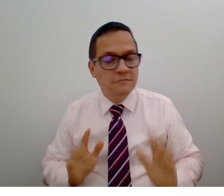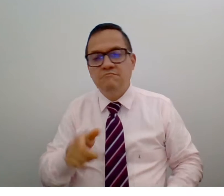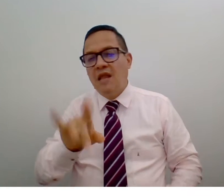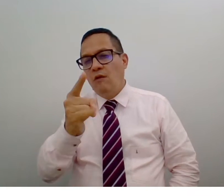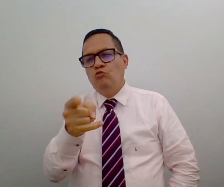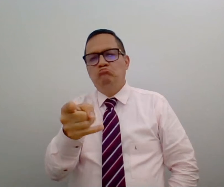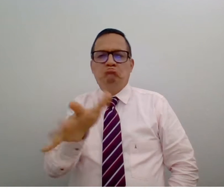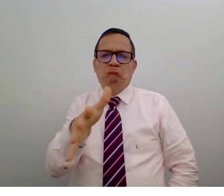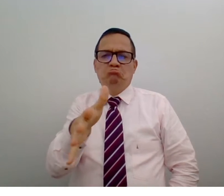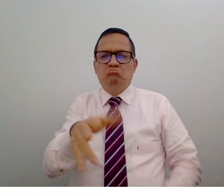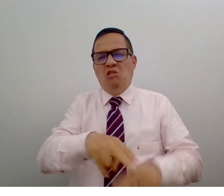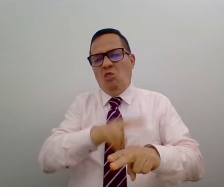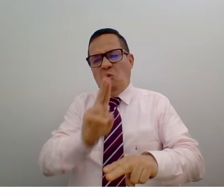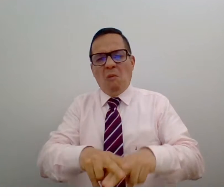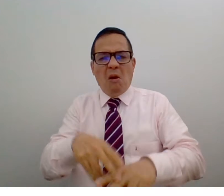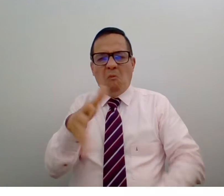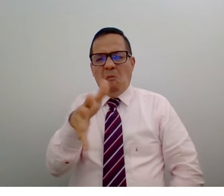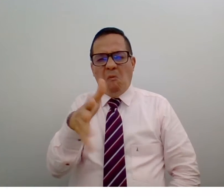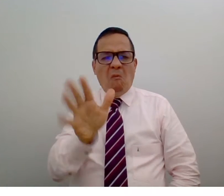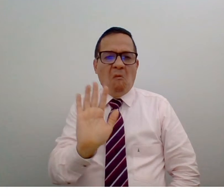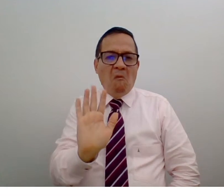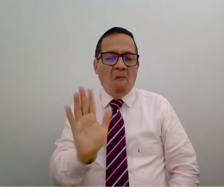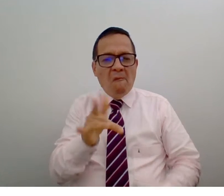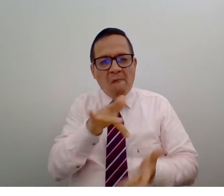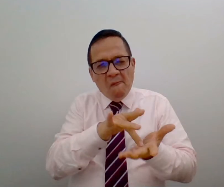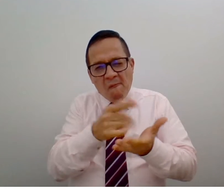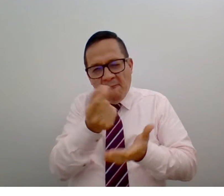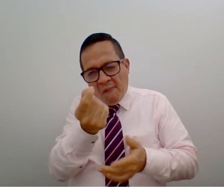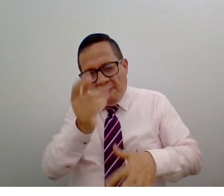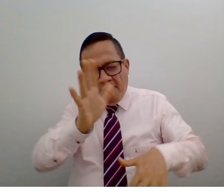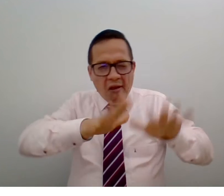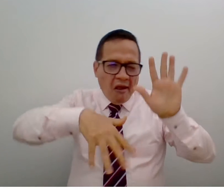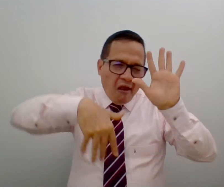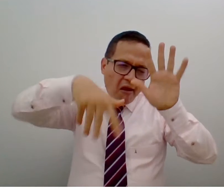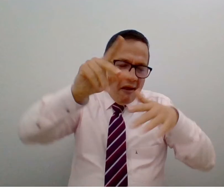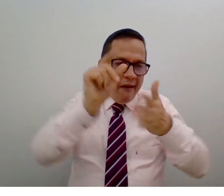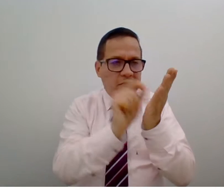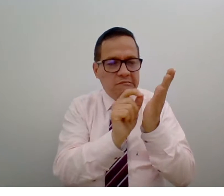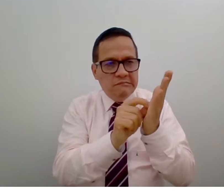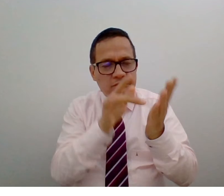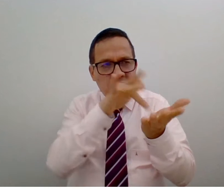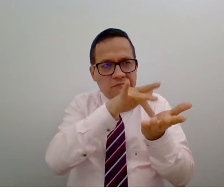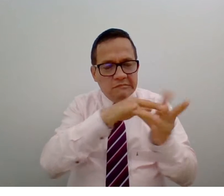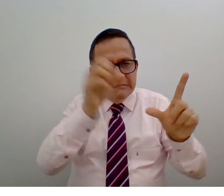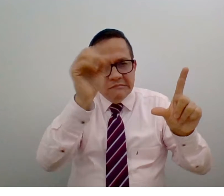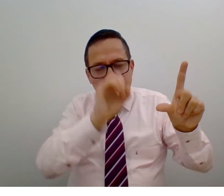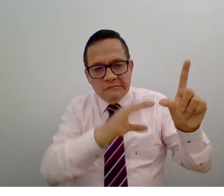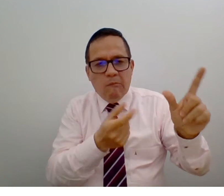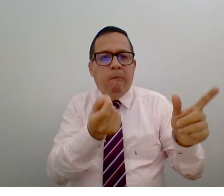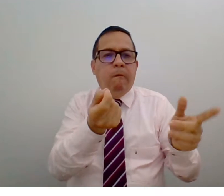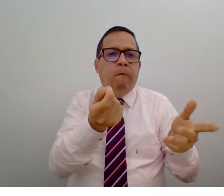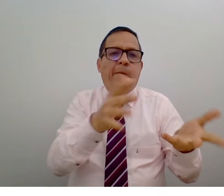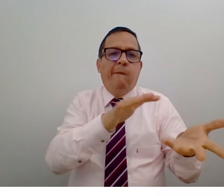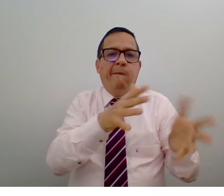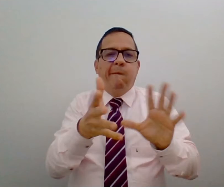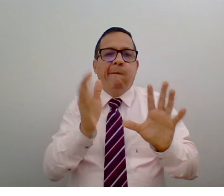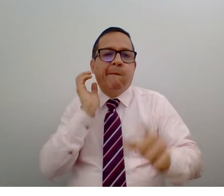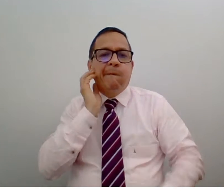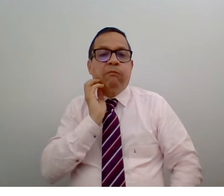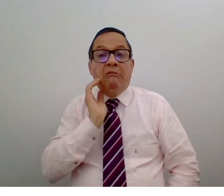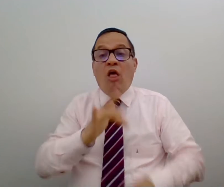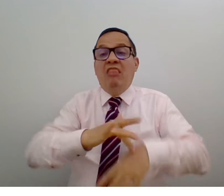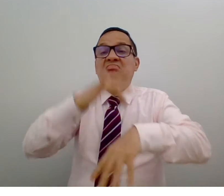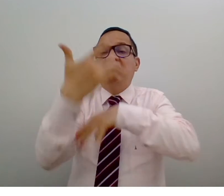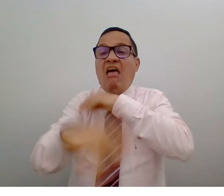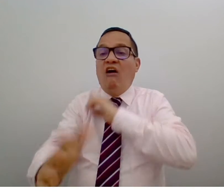Average level participates partially in the forum. His/her contributions were posted within